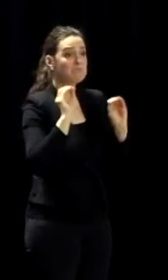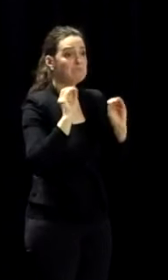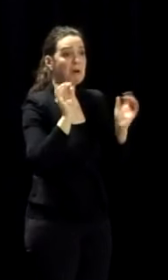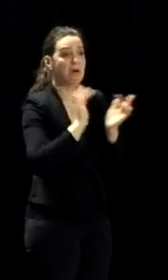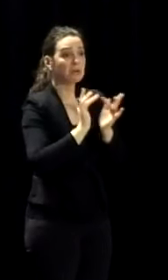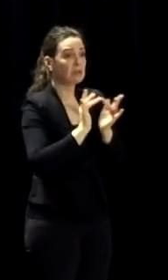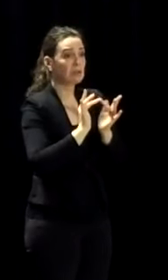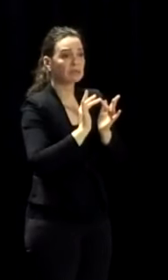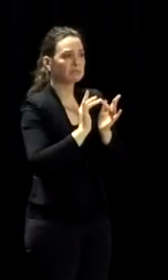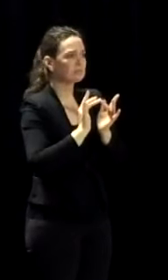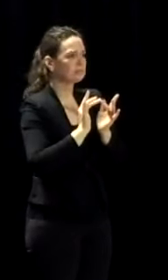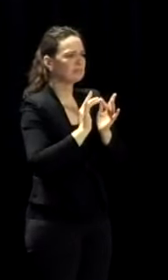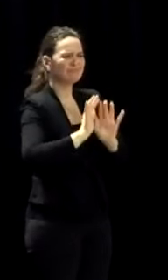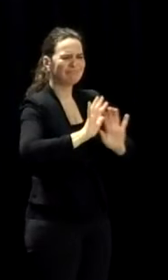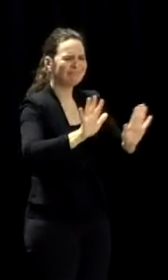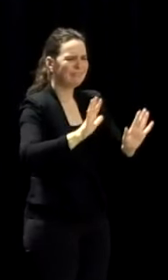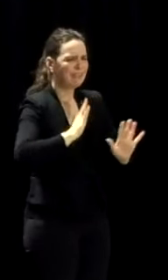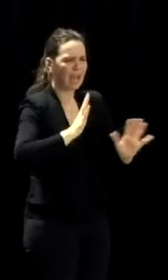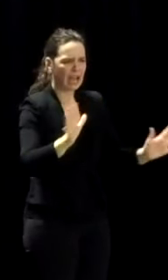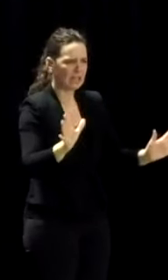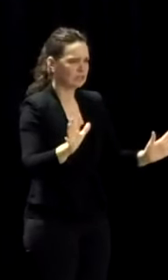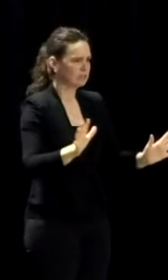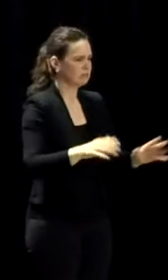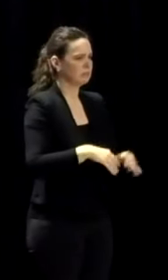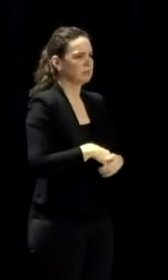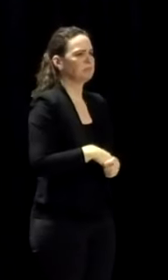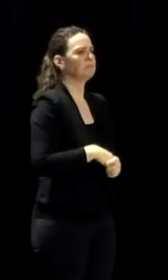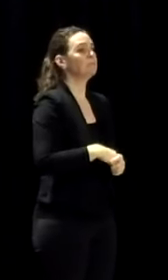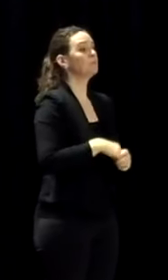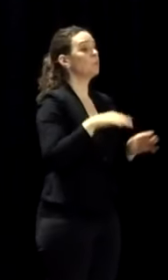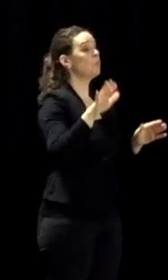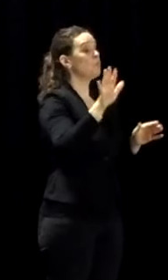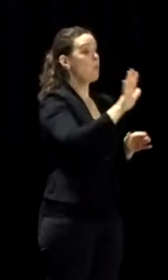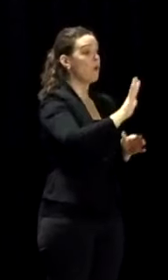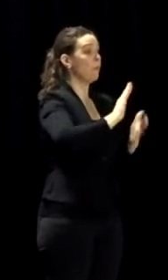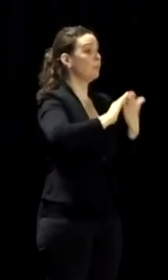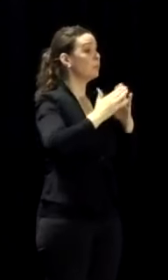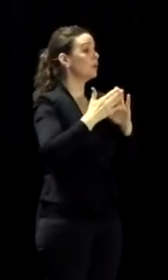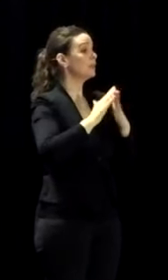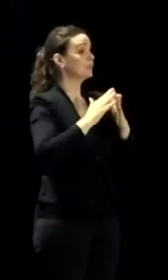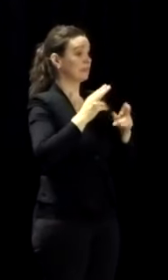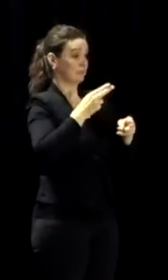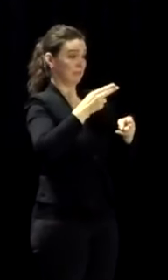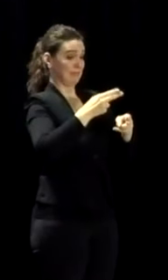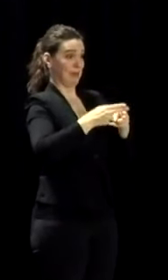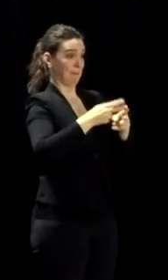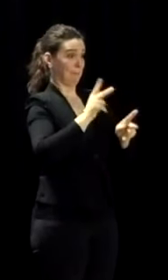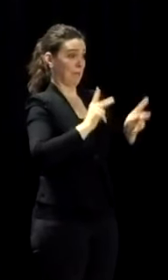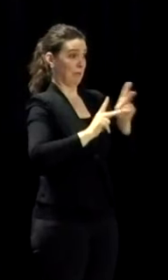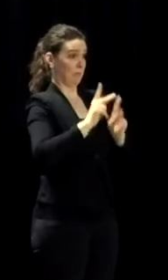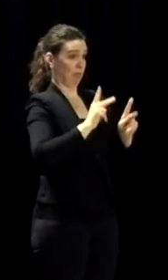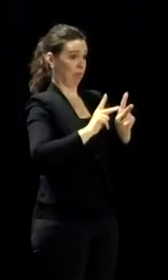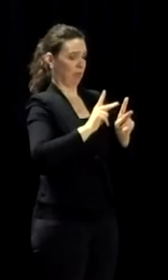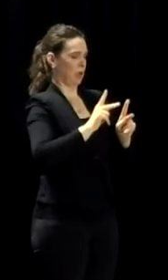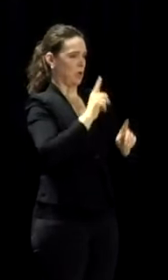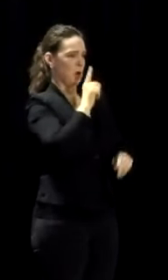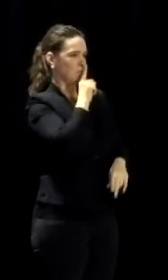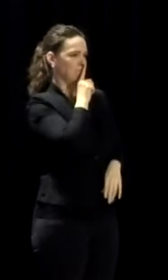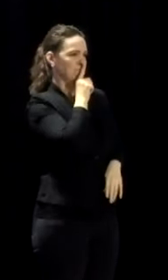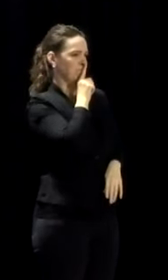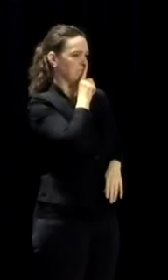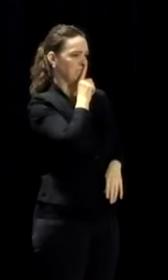But we will not be giving out names of people who live within your communities. These people have done nothing wrong. They got sick. That's all.